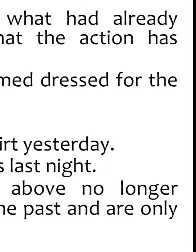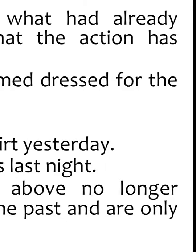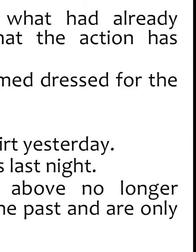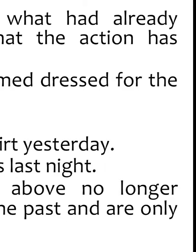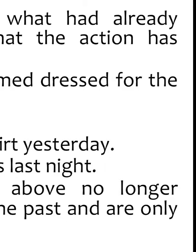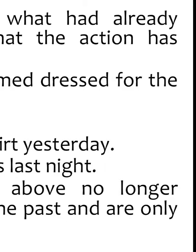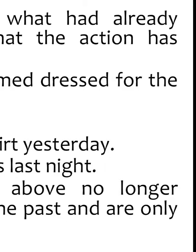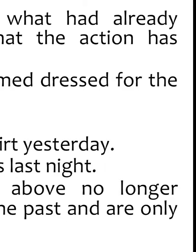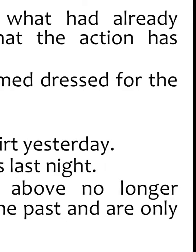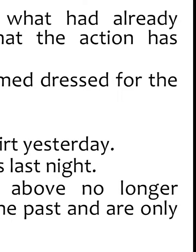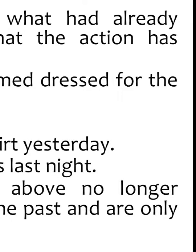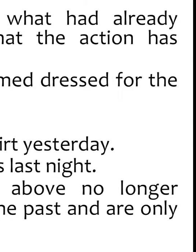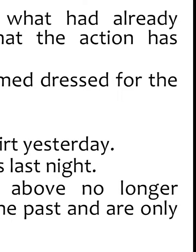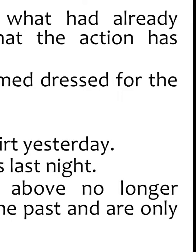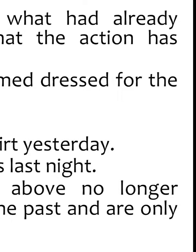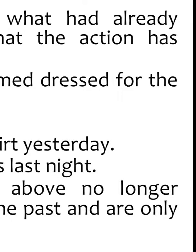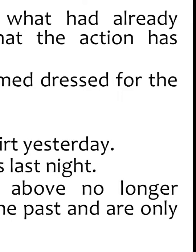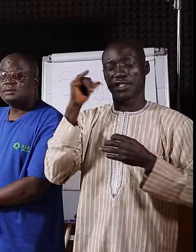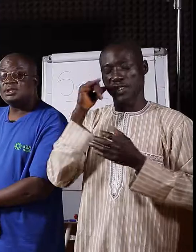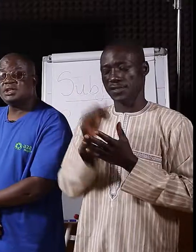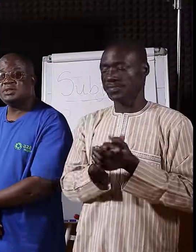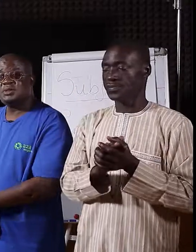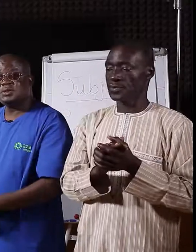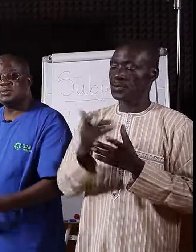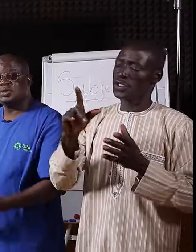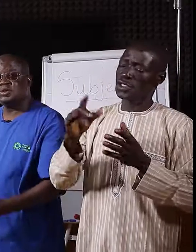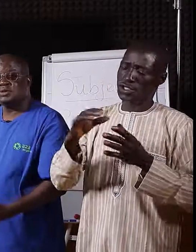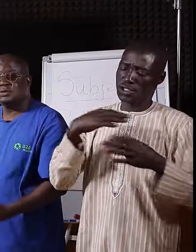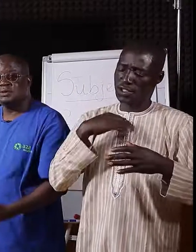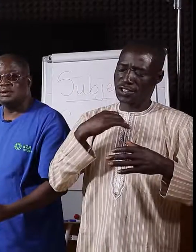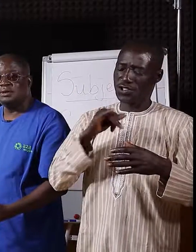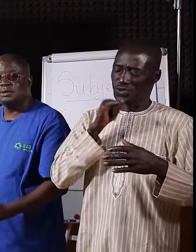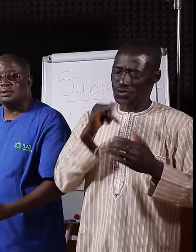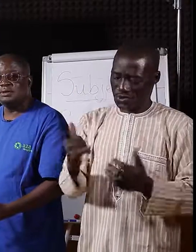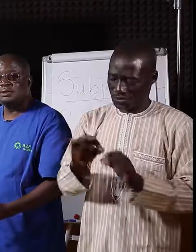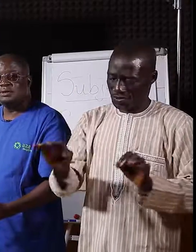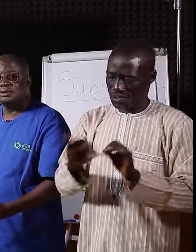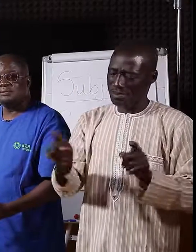Michael's shirt yesterday. The shirt is not just being torn.